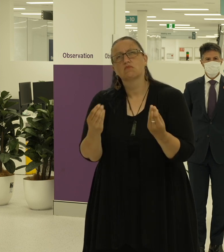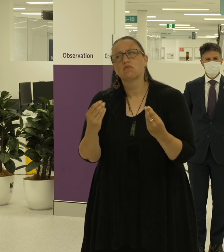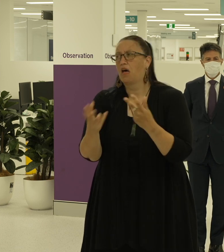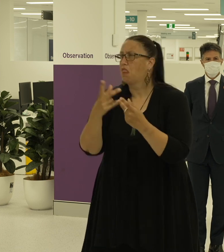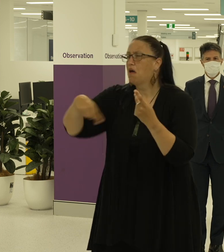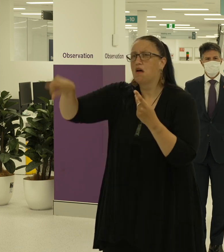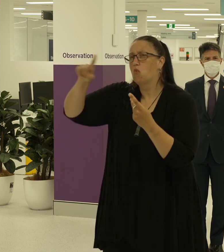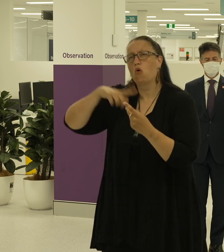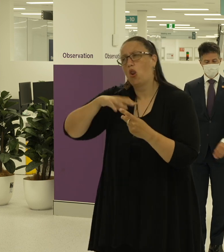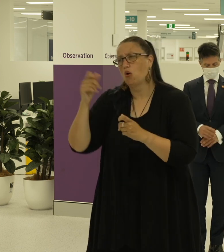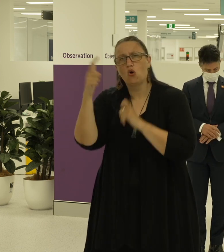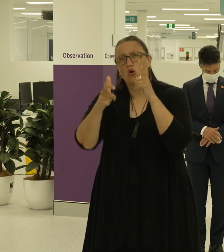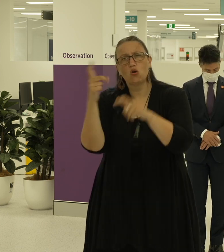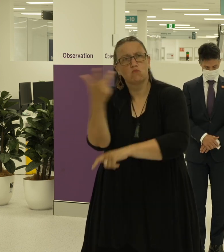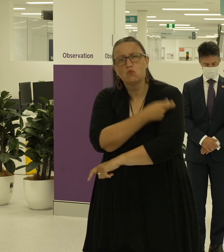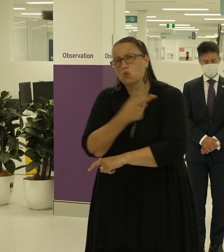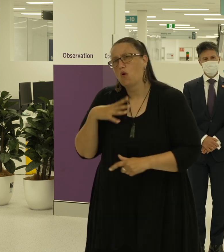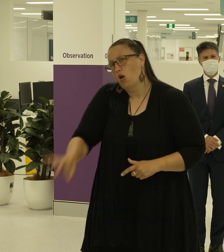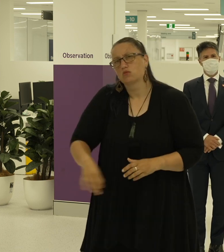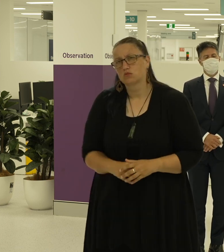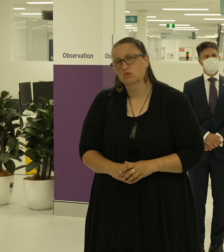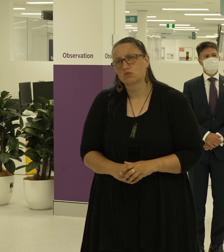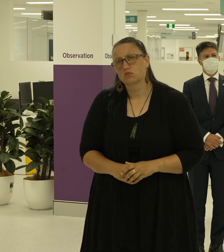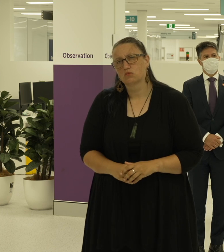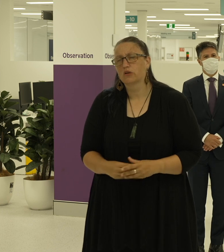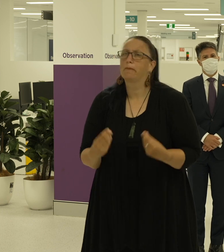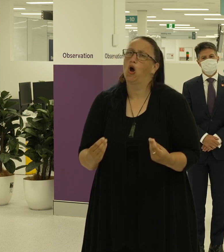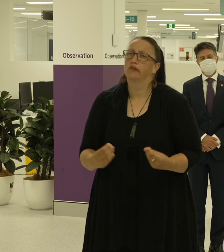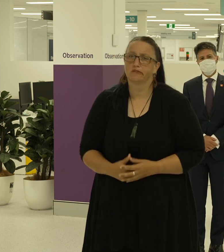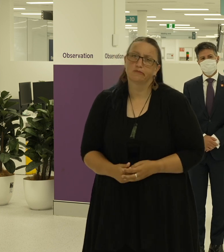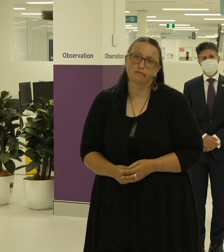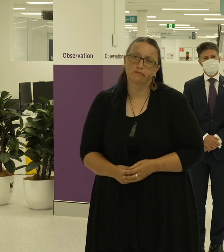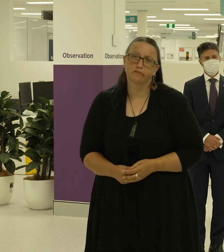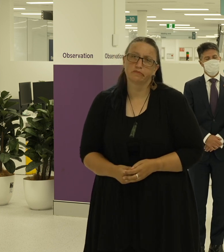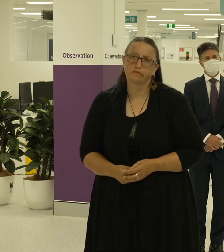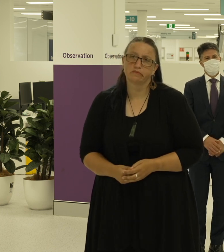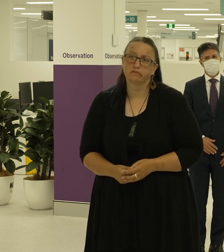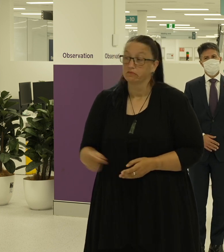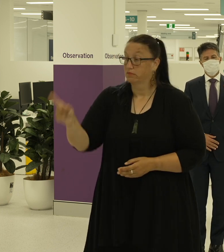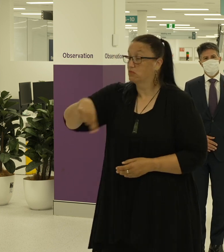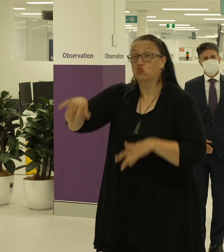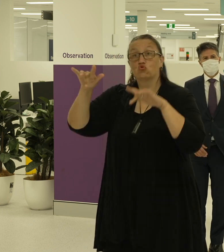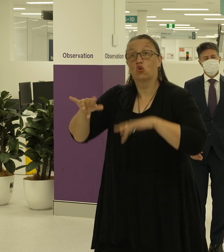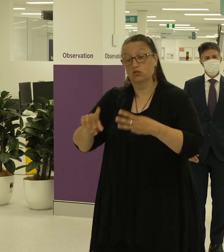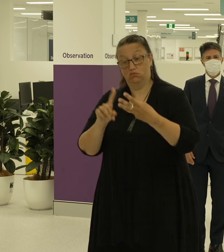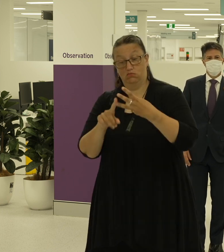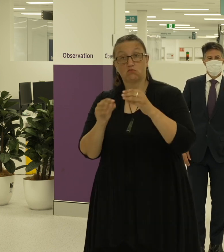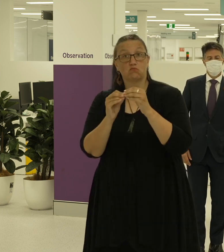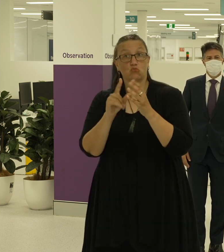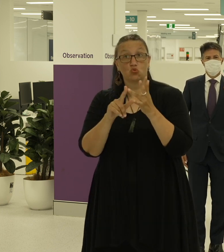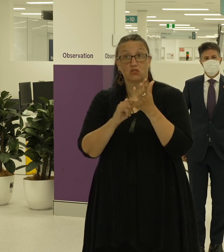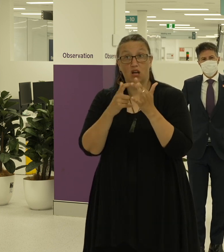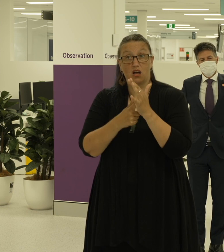aren't they out and about getting their boosters? Can I say to that group of people, we know the science is in, the